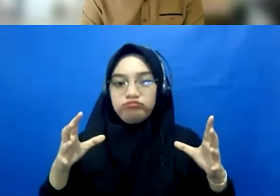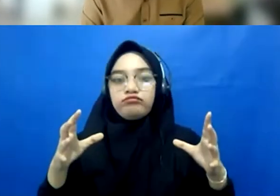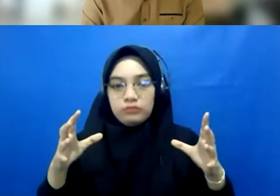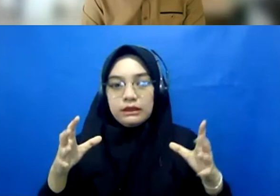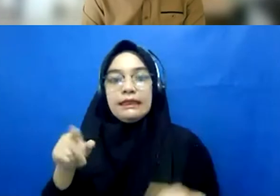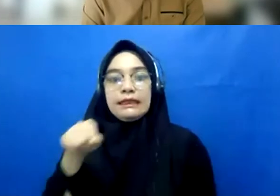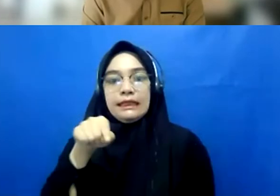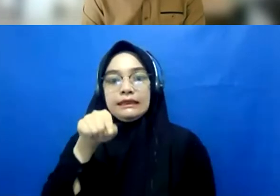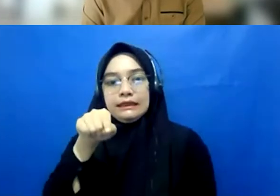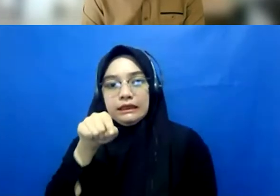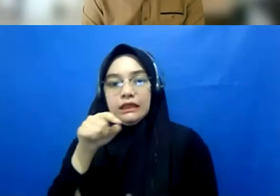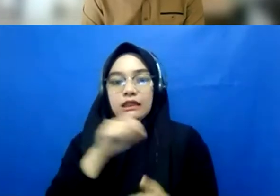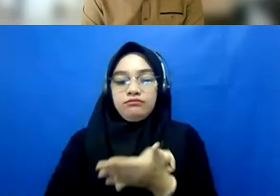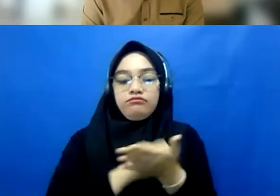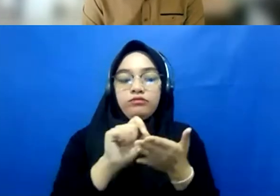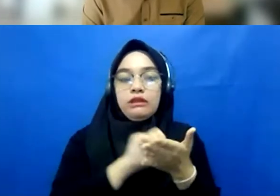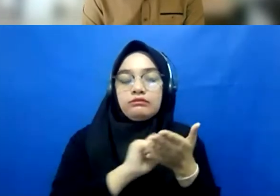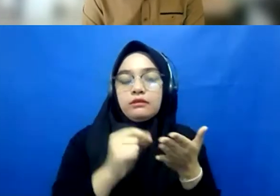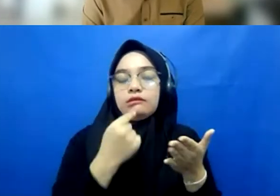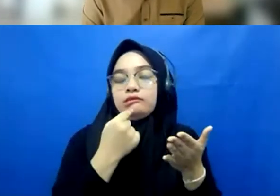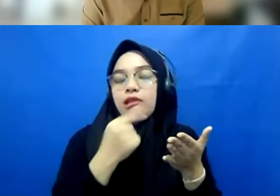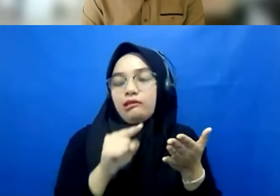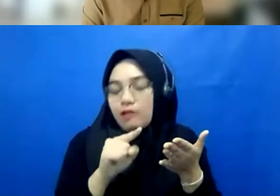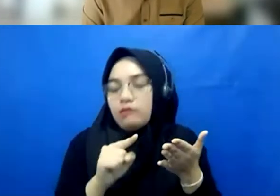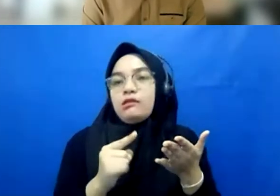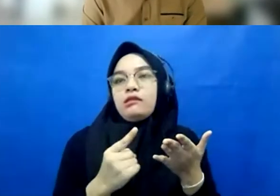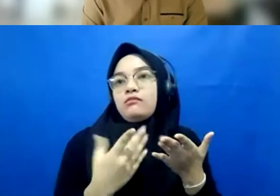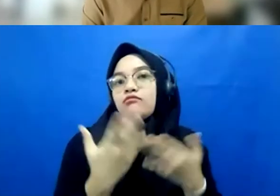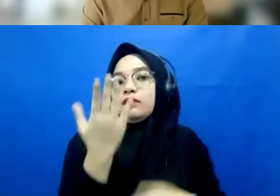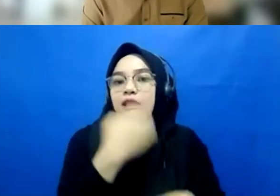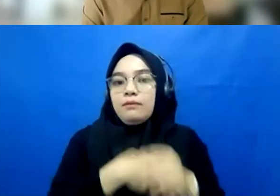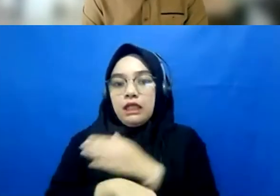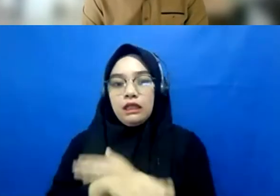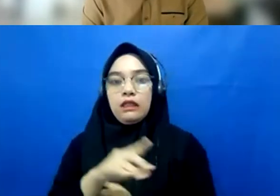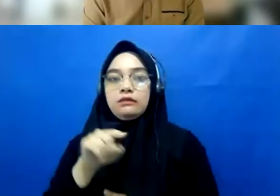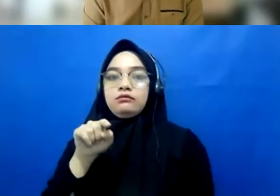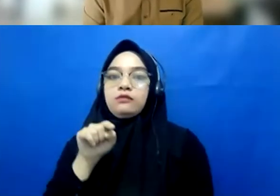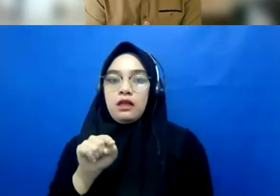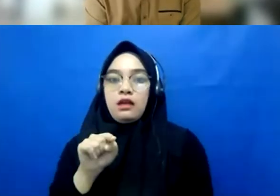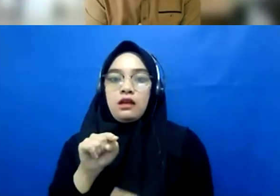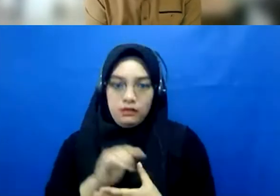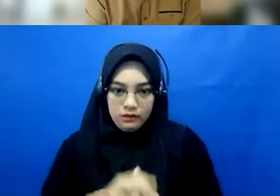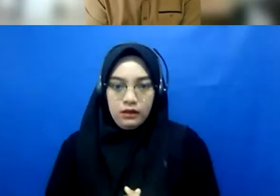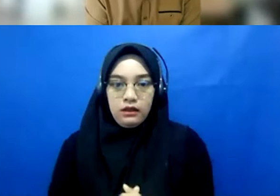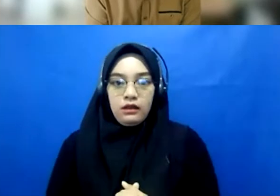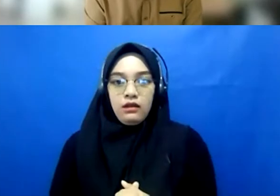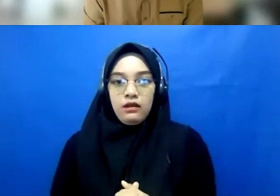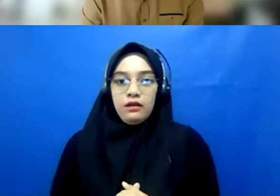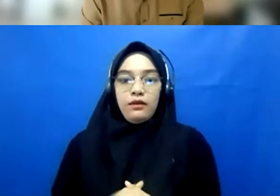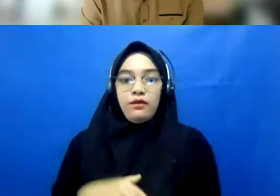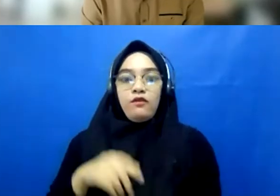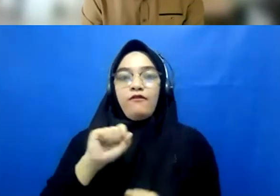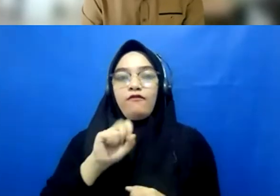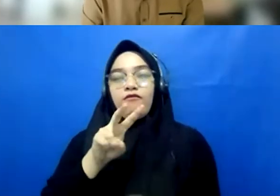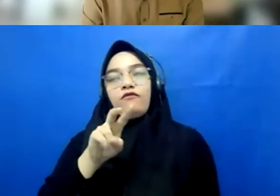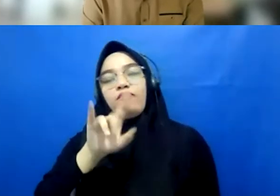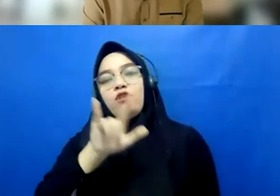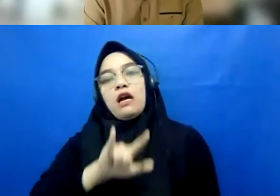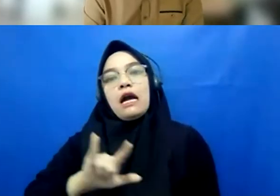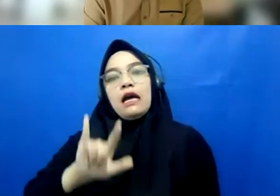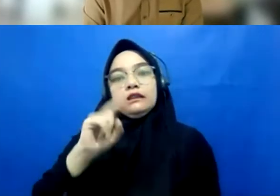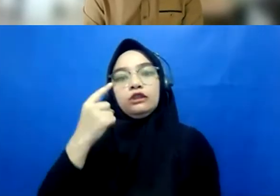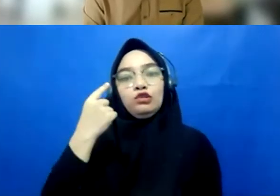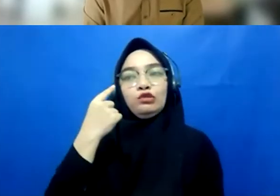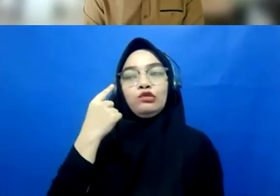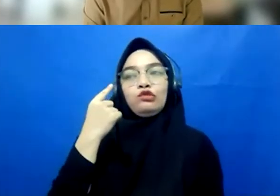and disadvantaged through vocation with passion. The vocation relates to hawker trade and